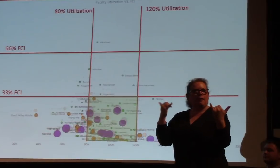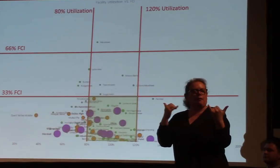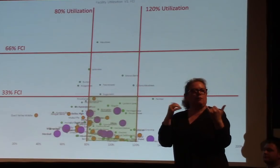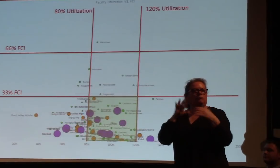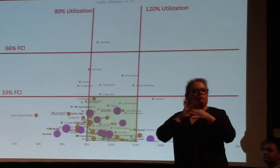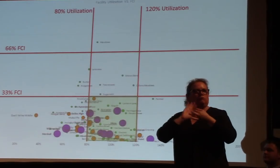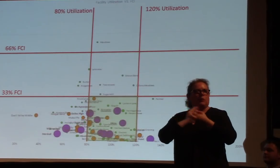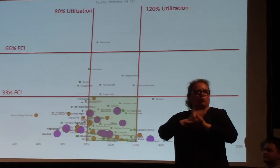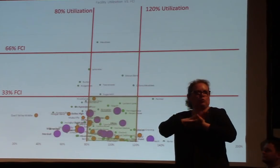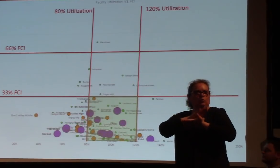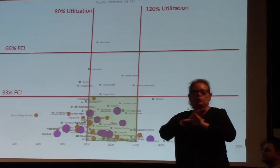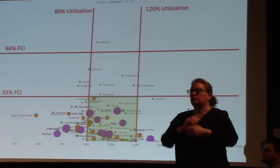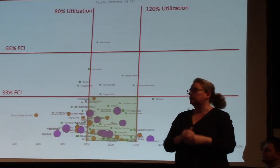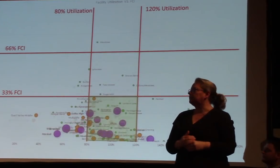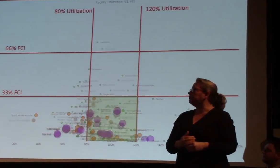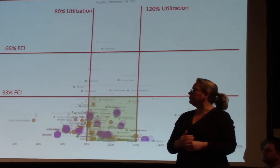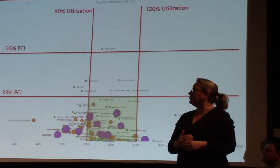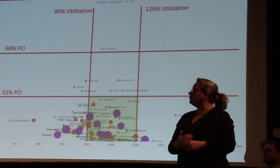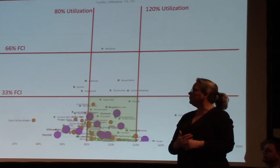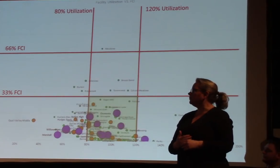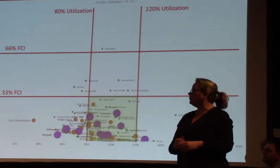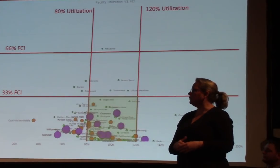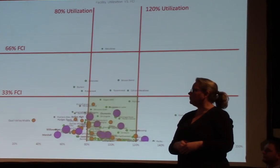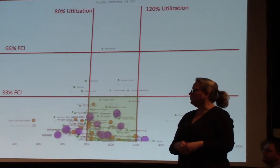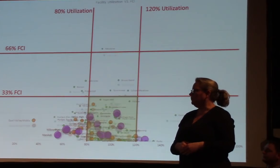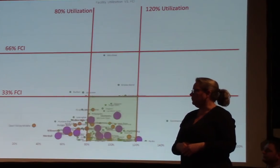And my leash here is getting a little shorter minute by minute.